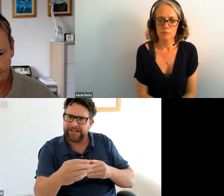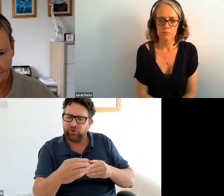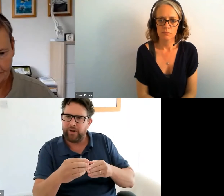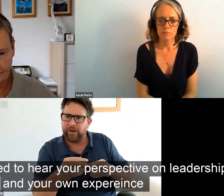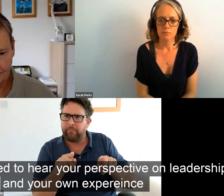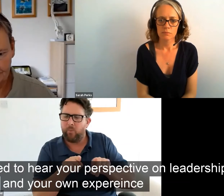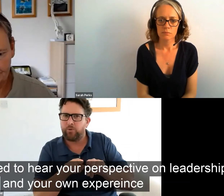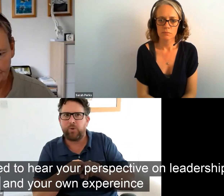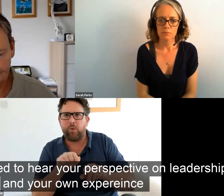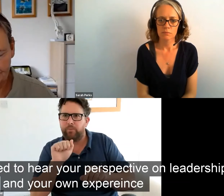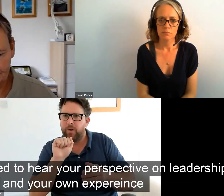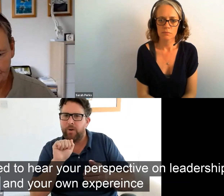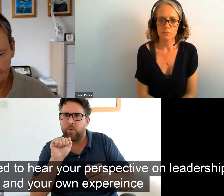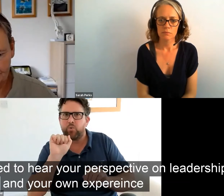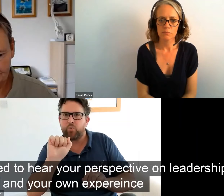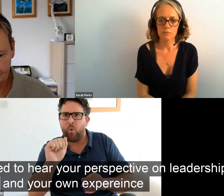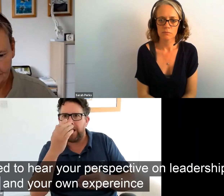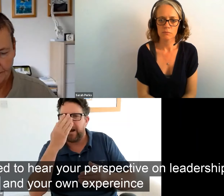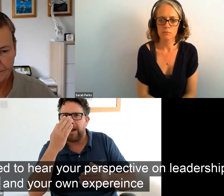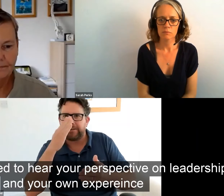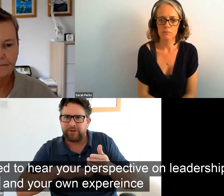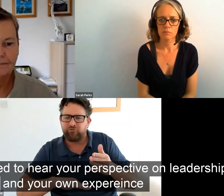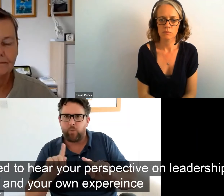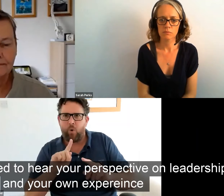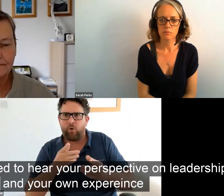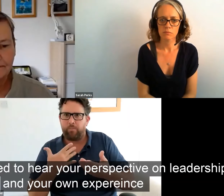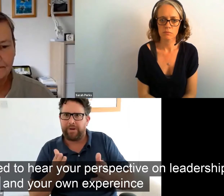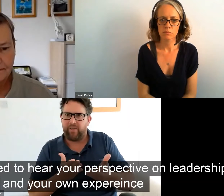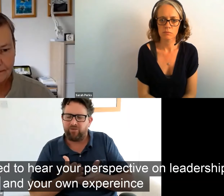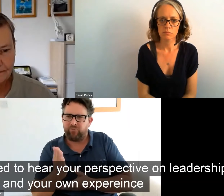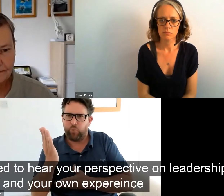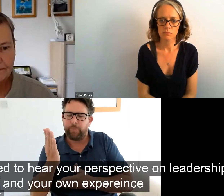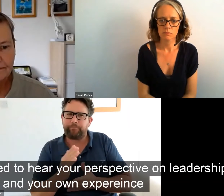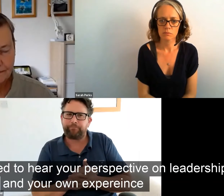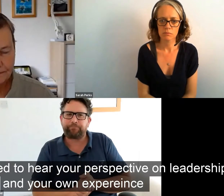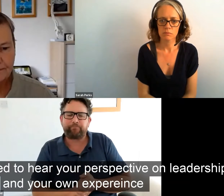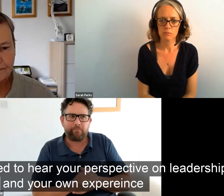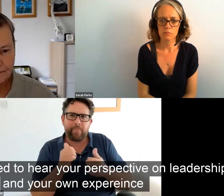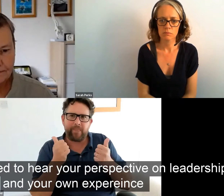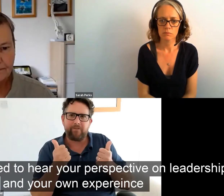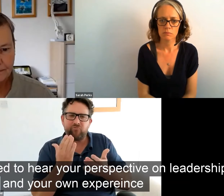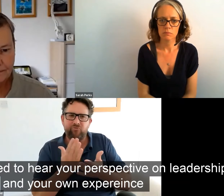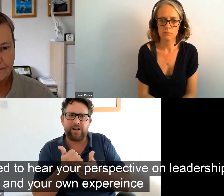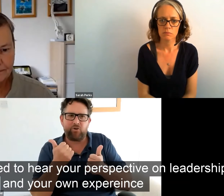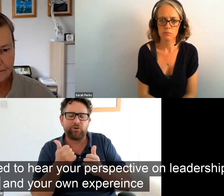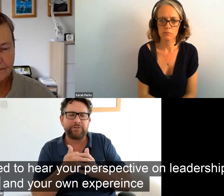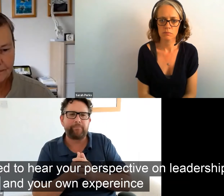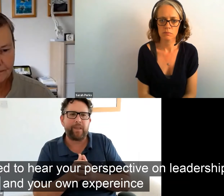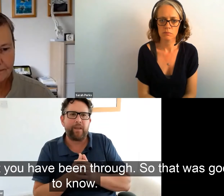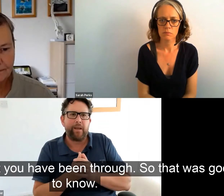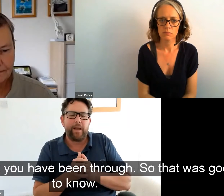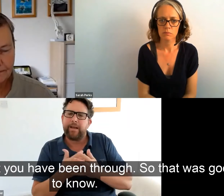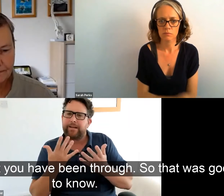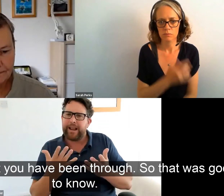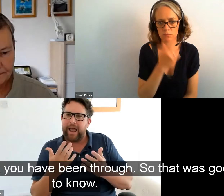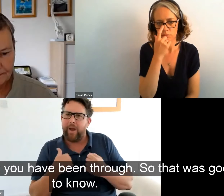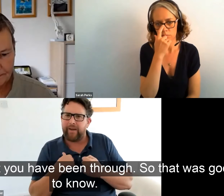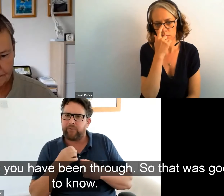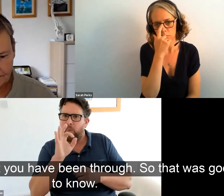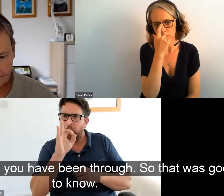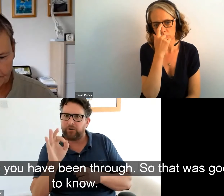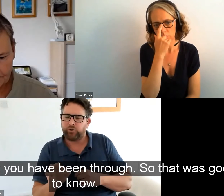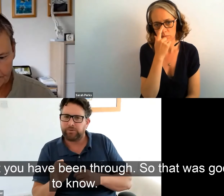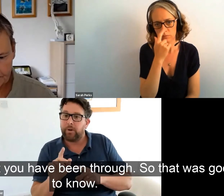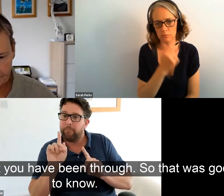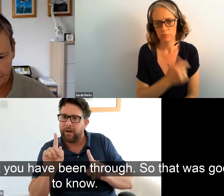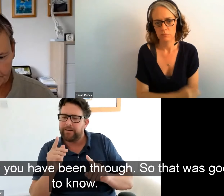I would be interested to hear, I mean, it was interesting to hear your perspective on leadership and your own experiences of what it is that you have been